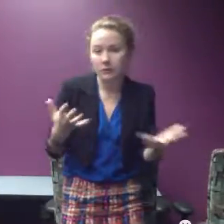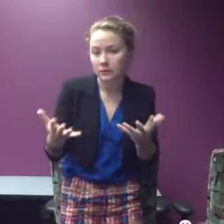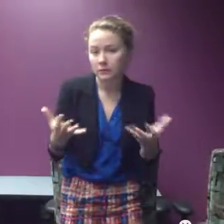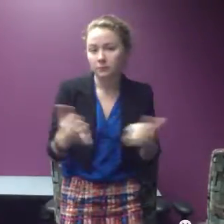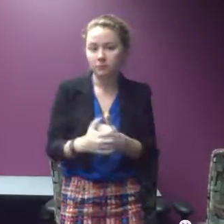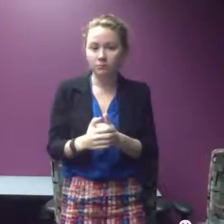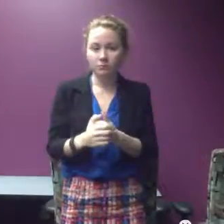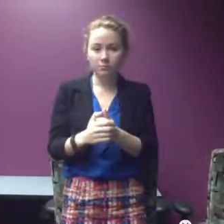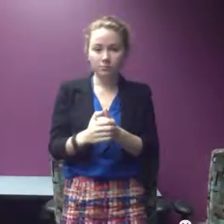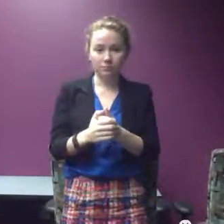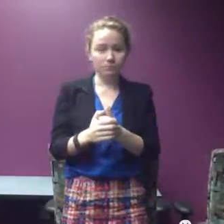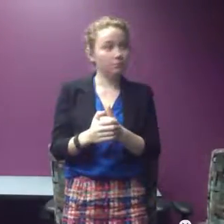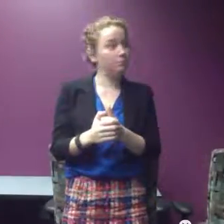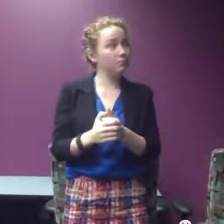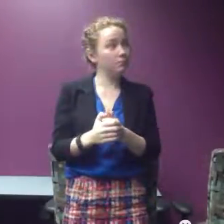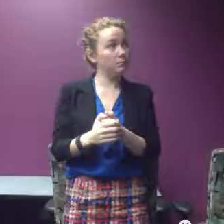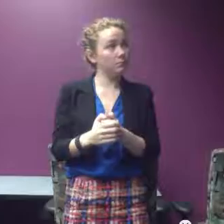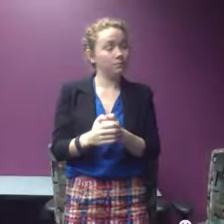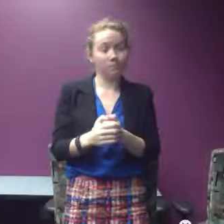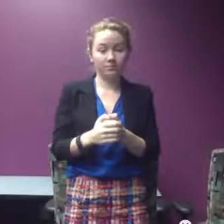So when it's full, you determine how many.